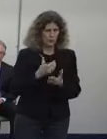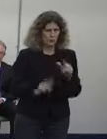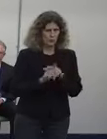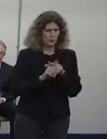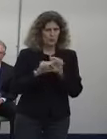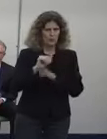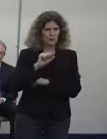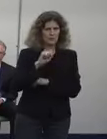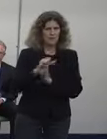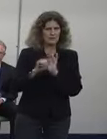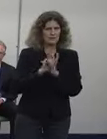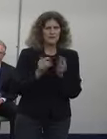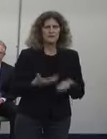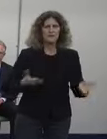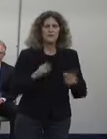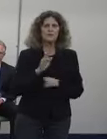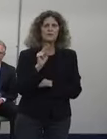County.